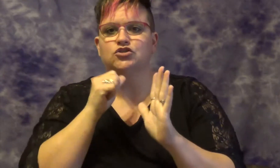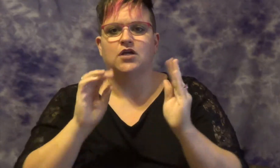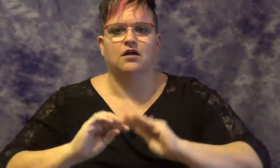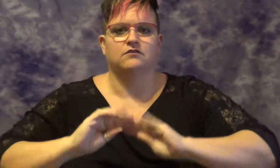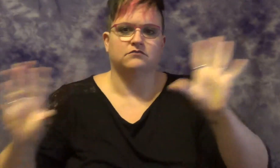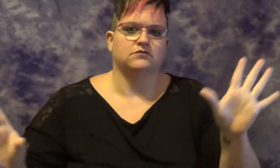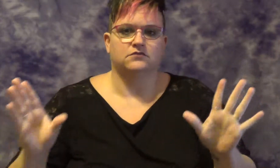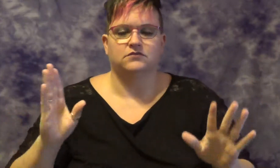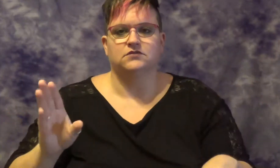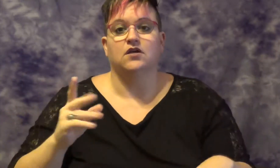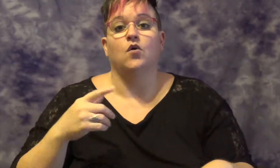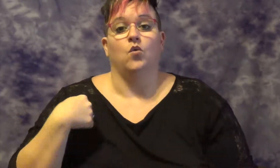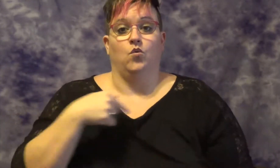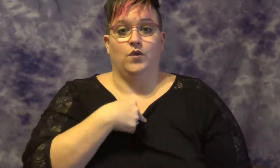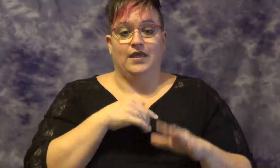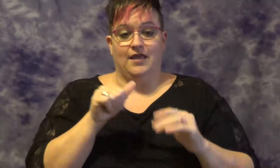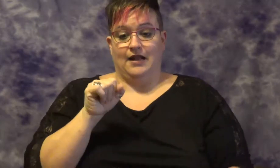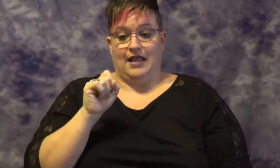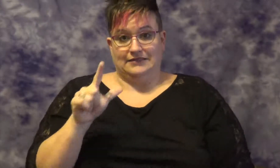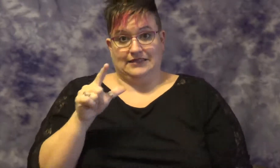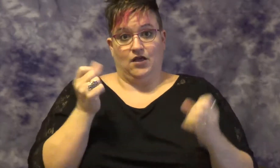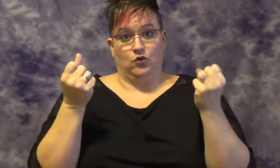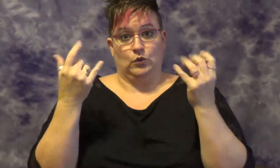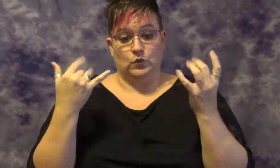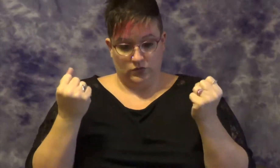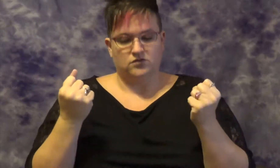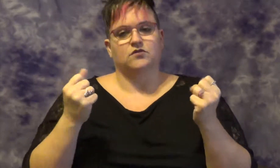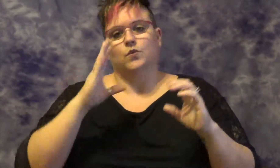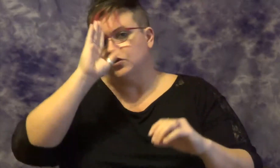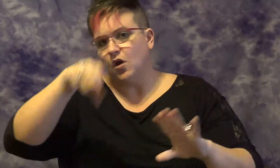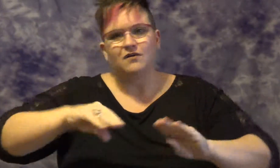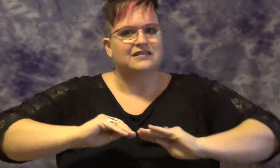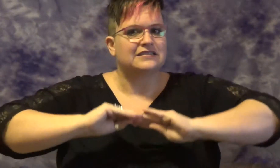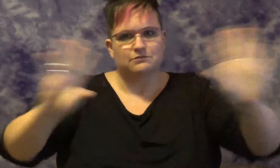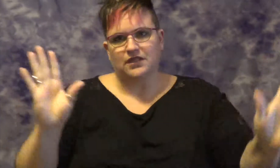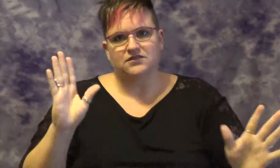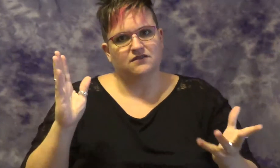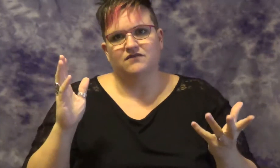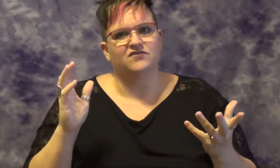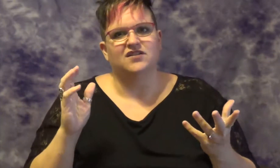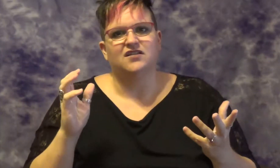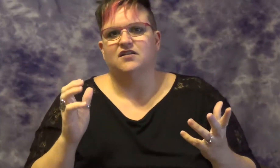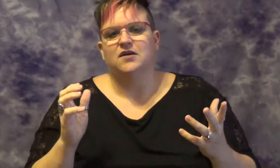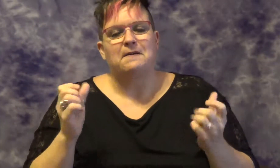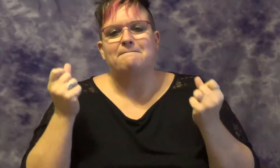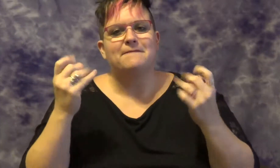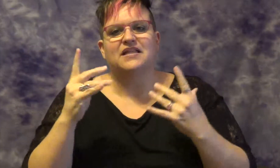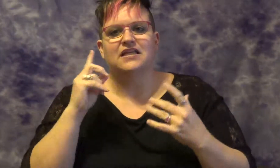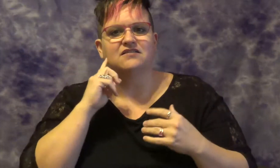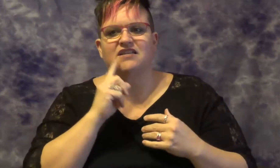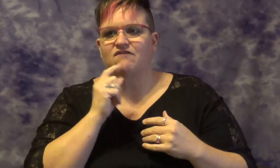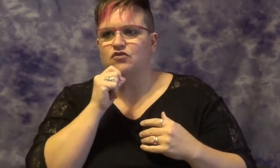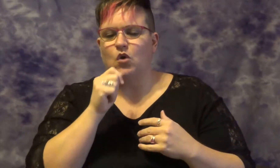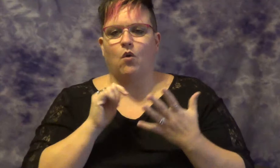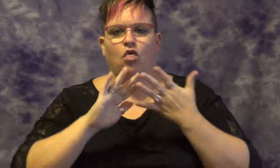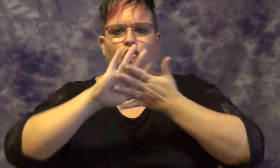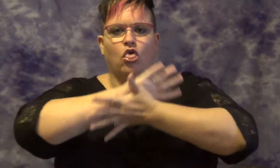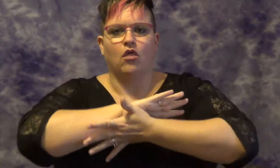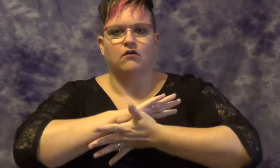If that person is not being very clear and they beat around the bush, then we know that it's